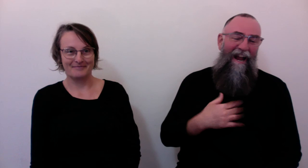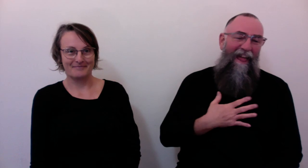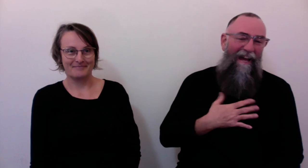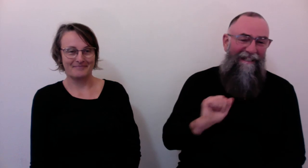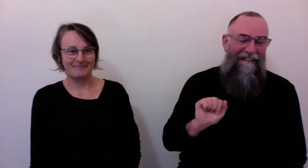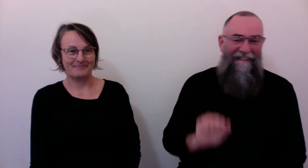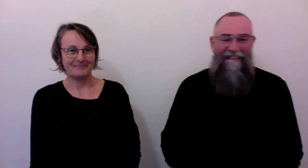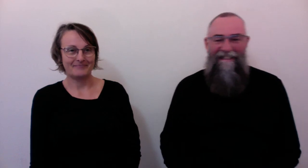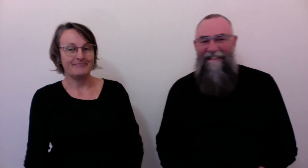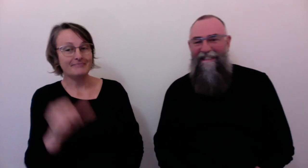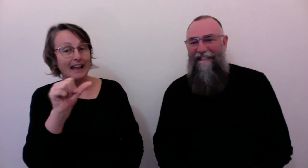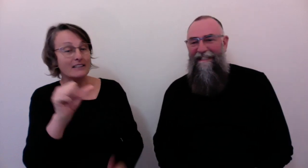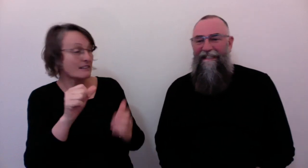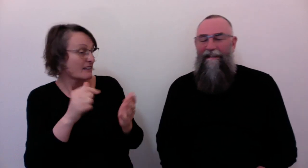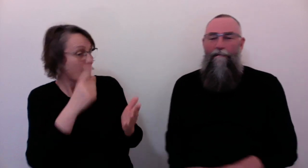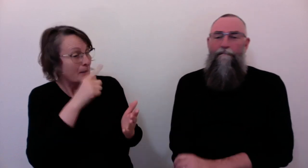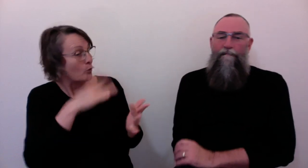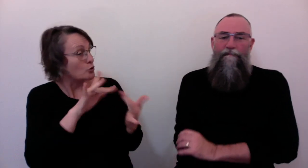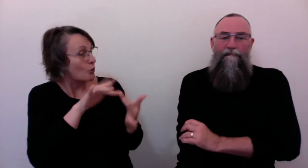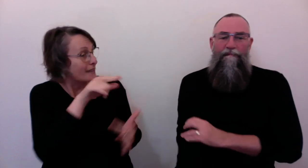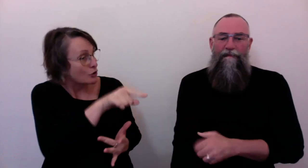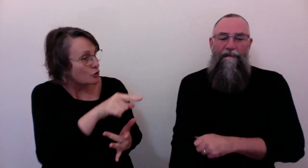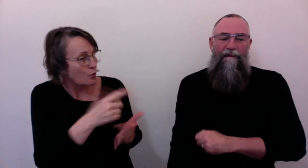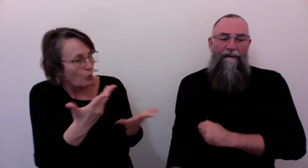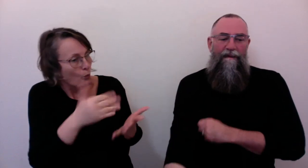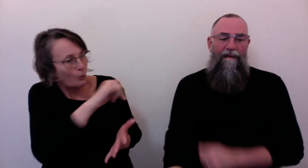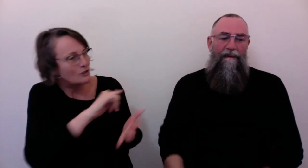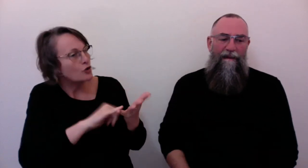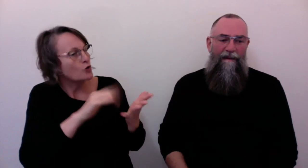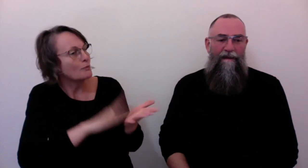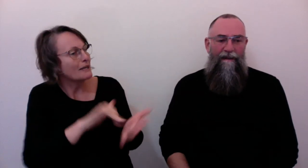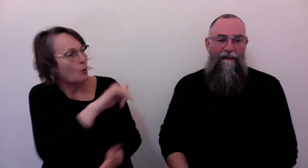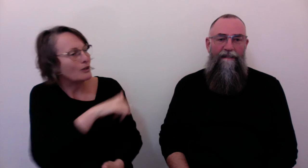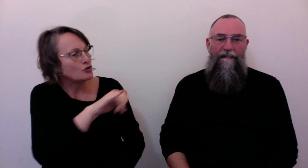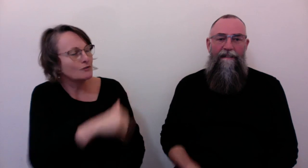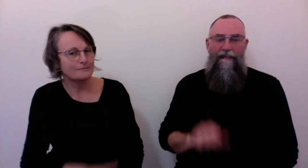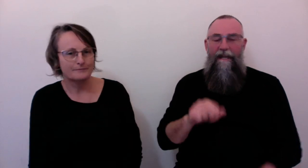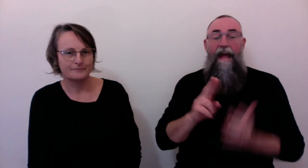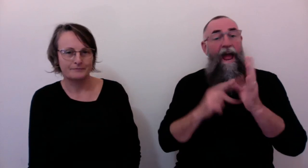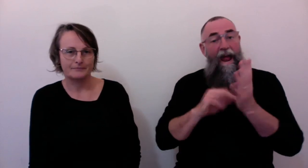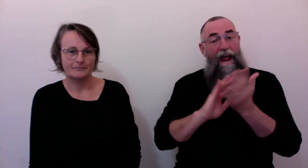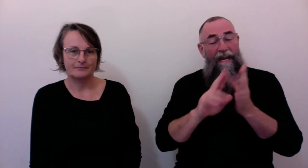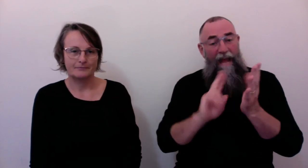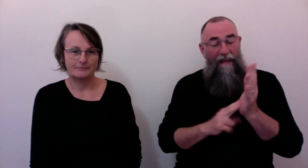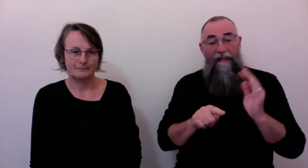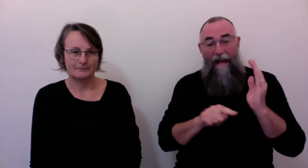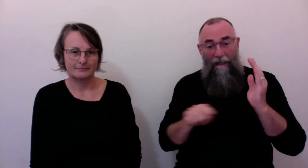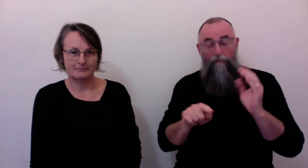people want to get you, what socials can they find you on? Grow that socials, baby. Yes, it is Nathan_Borg. Easy.